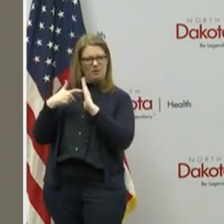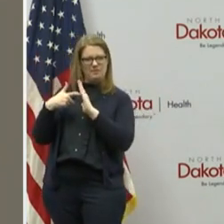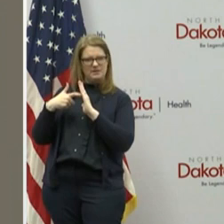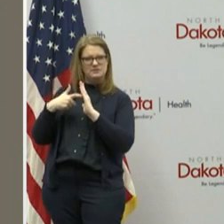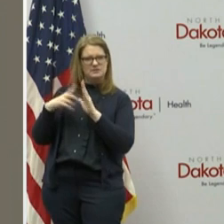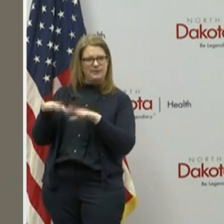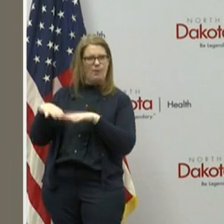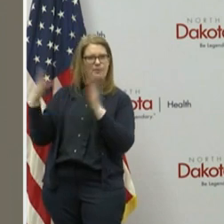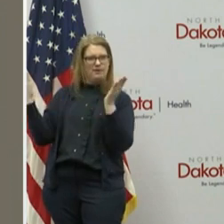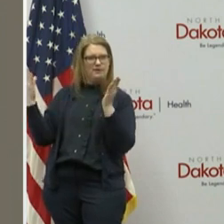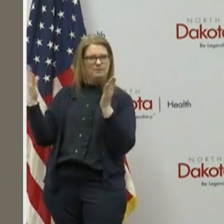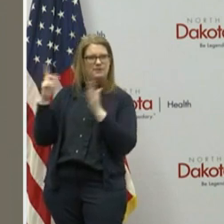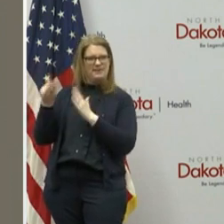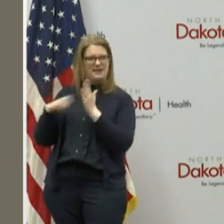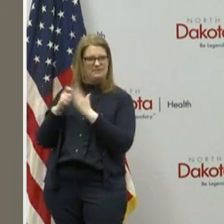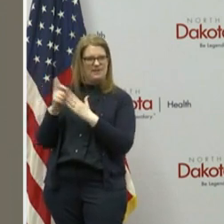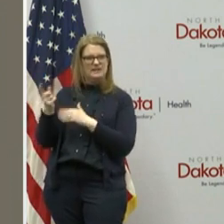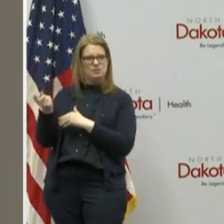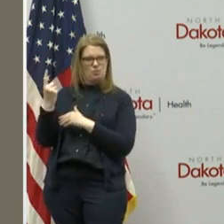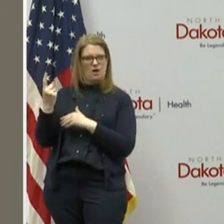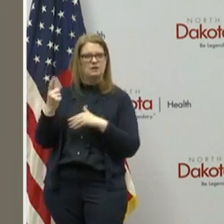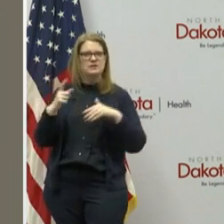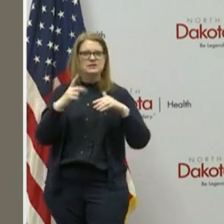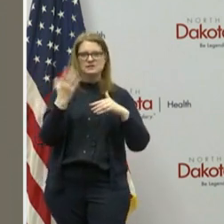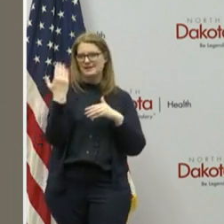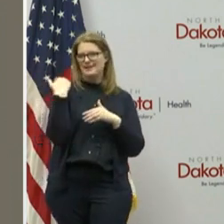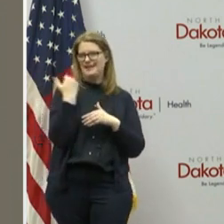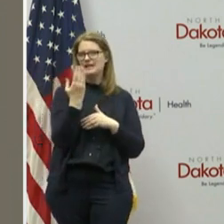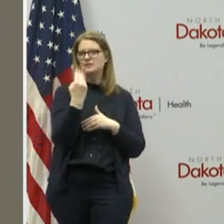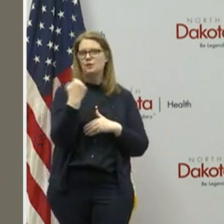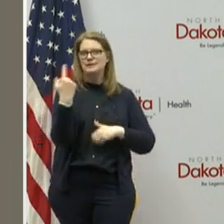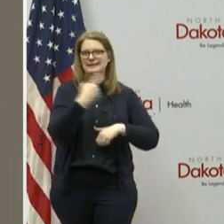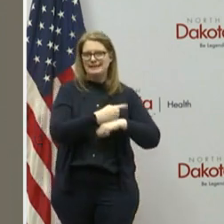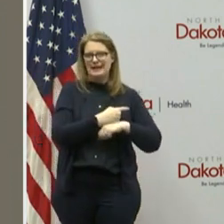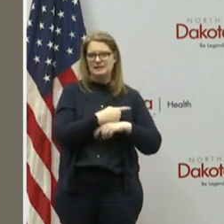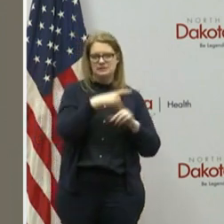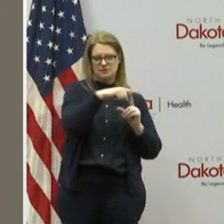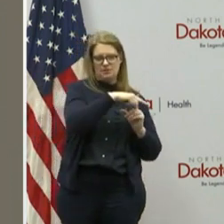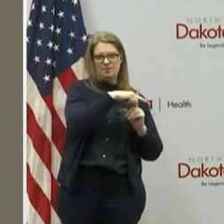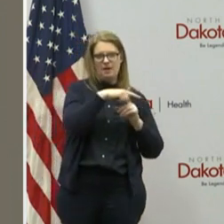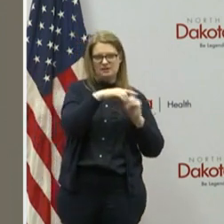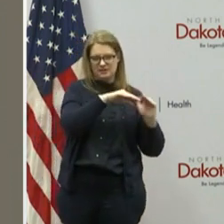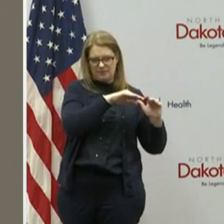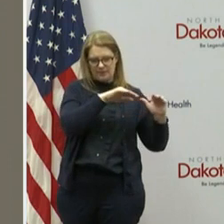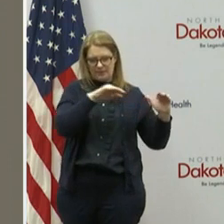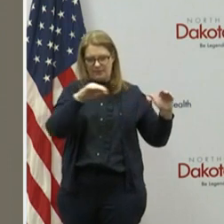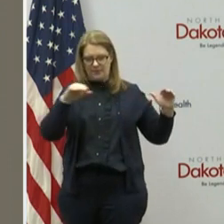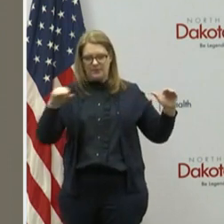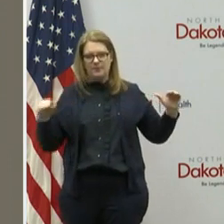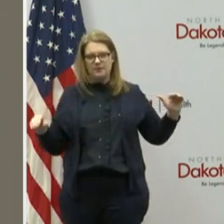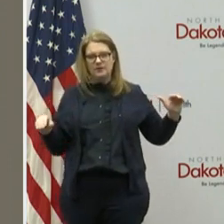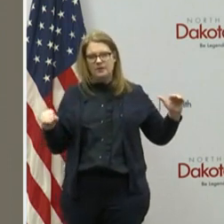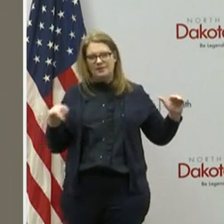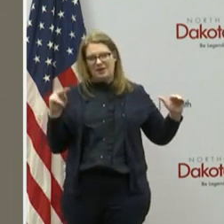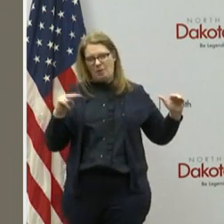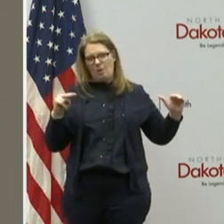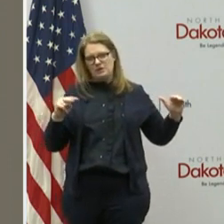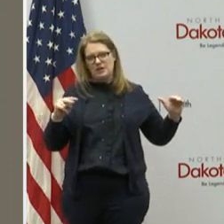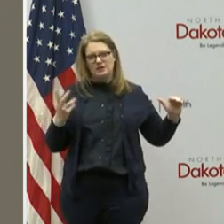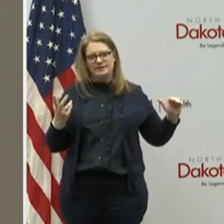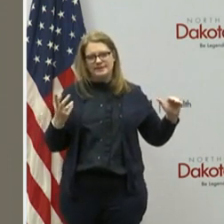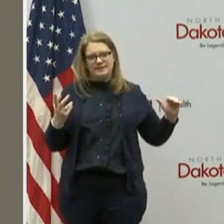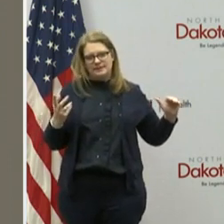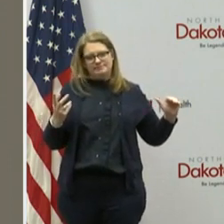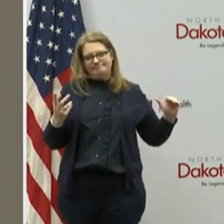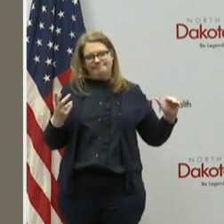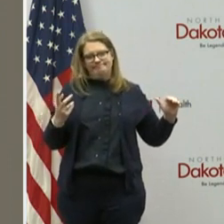to the rolling 14 days. So this is all the positives and all the tests taken over the last 14 days. We didn't really ever